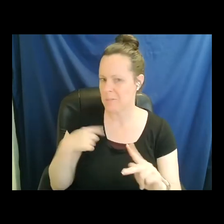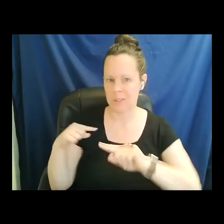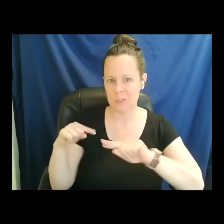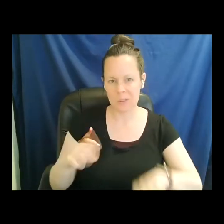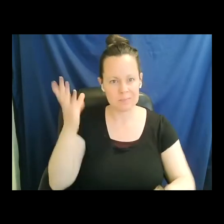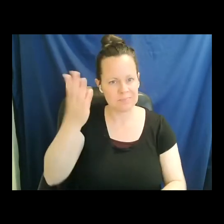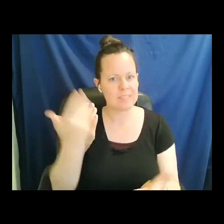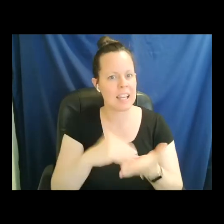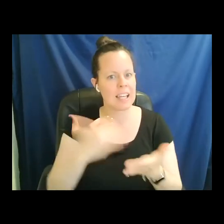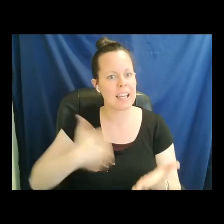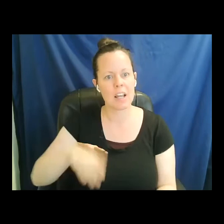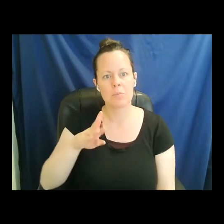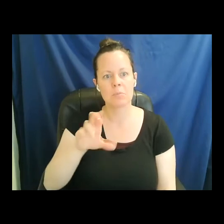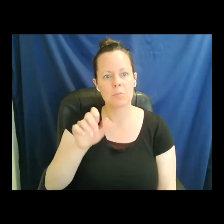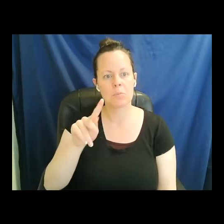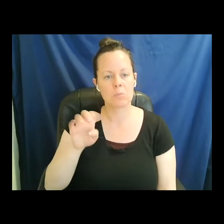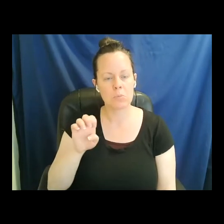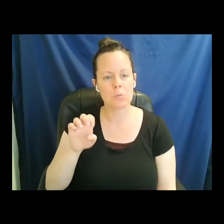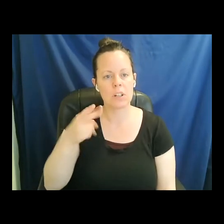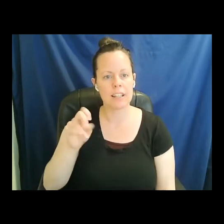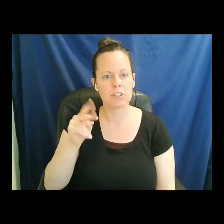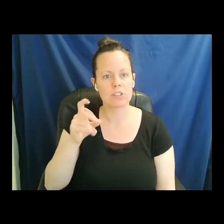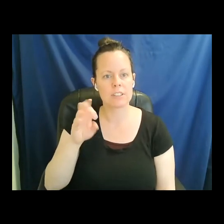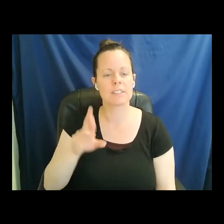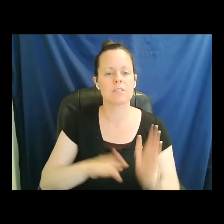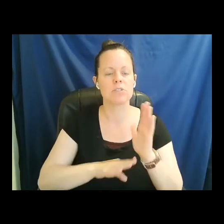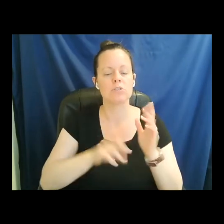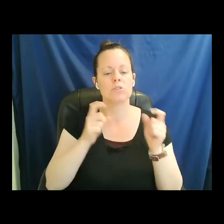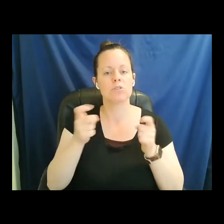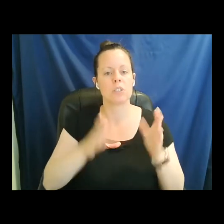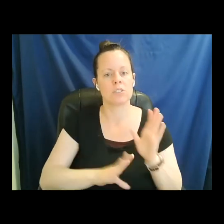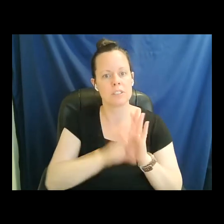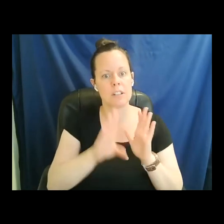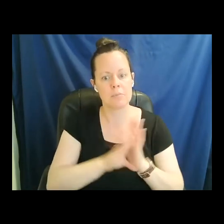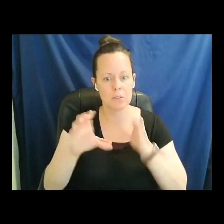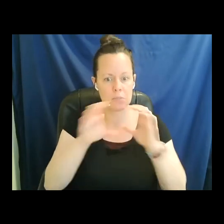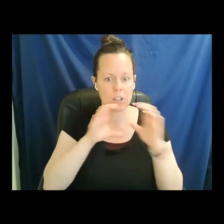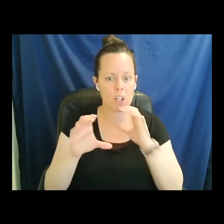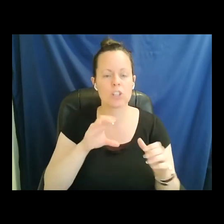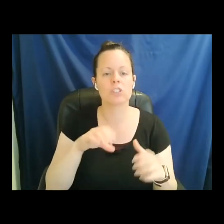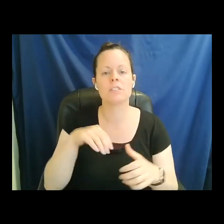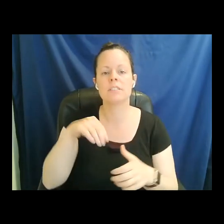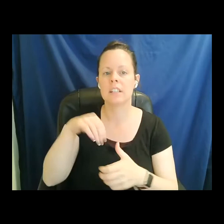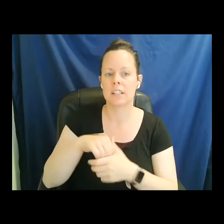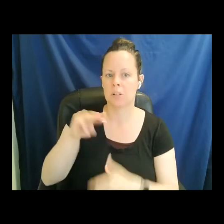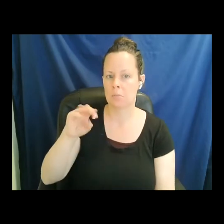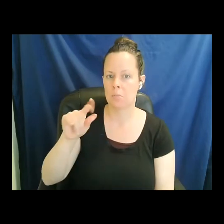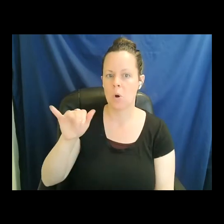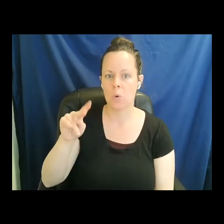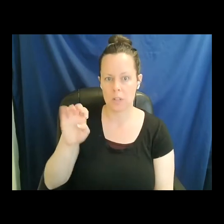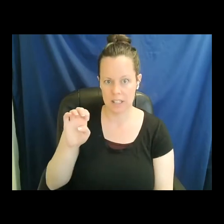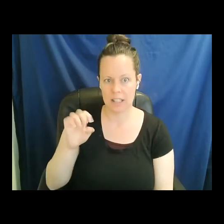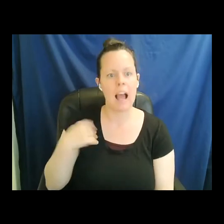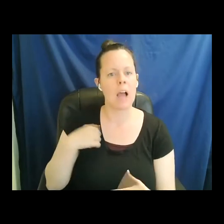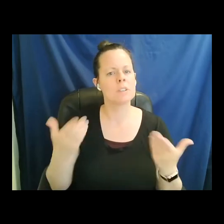Brooke Hendrickx. I'm the Director of Development and Communications at the Child Abuse Council in Moline. I was on a few months ago